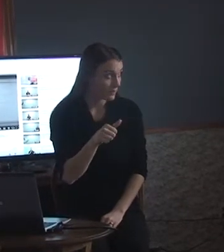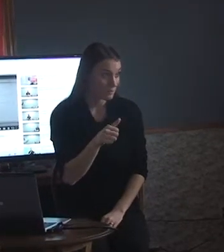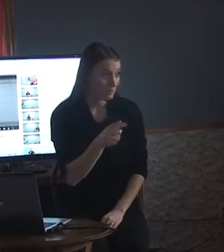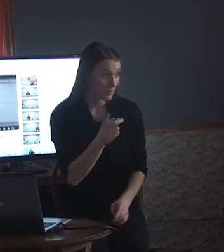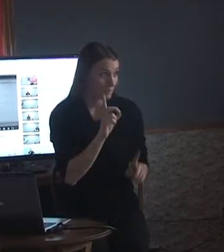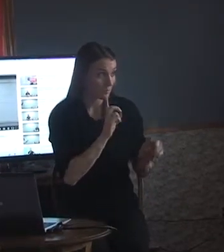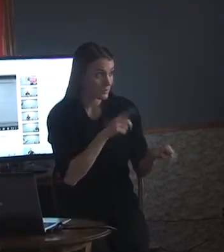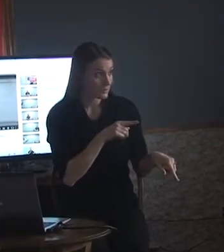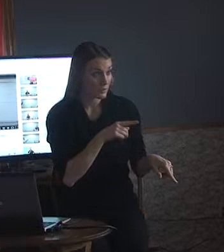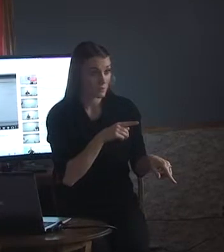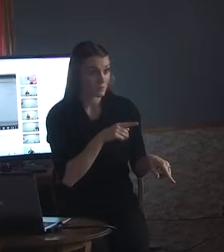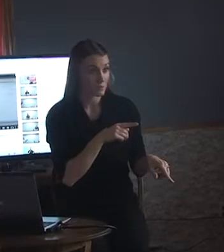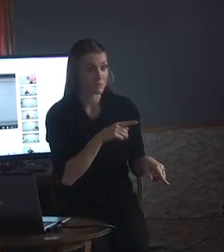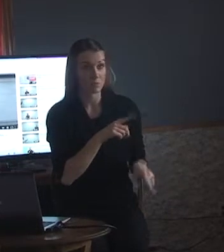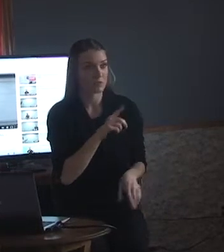Is all anything under my colors now?